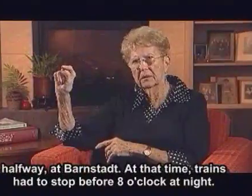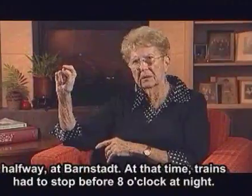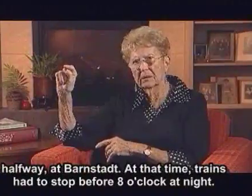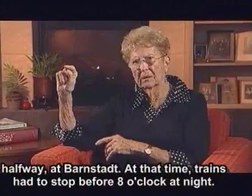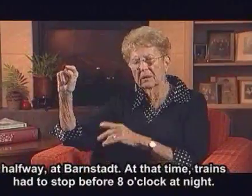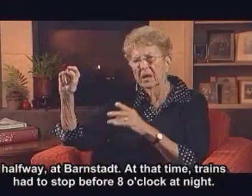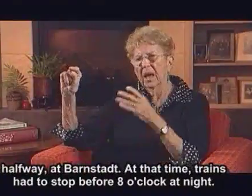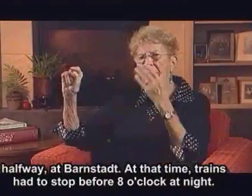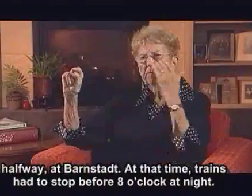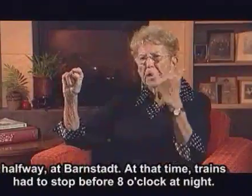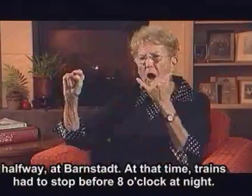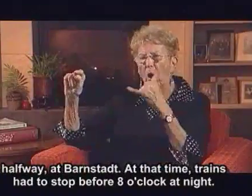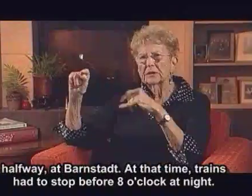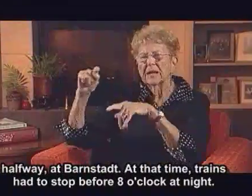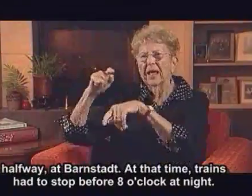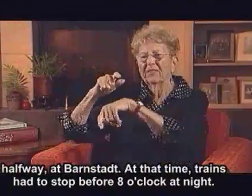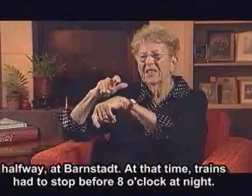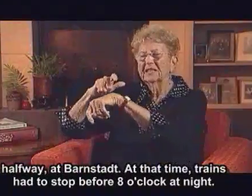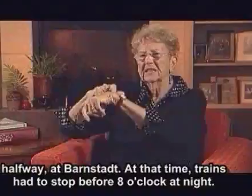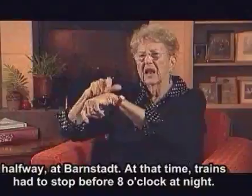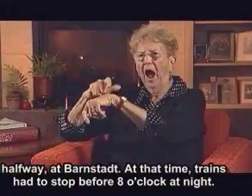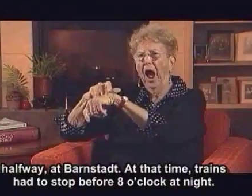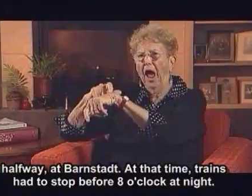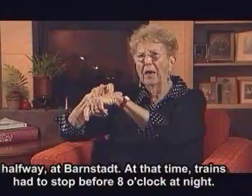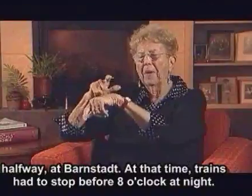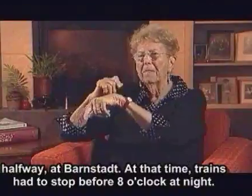at Barmstadt. At that time,